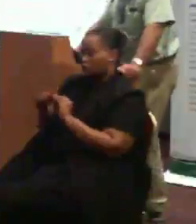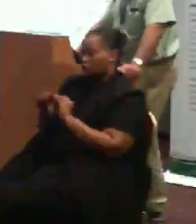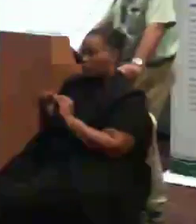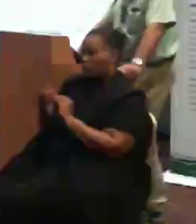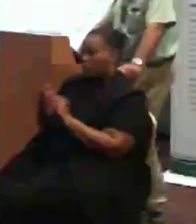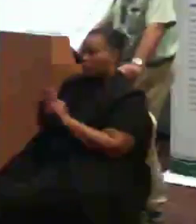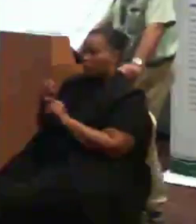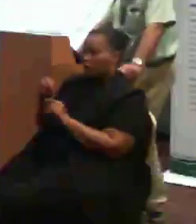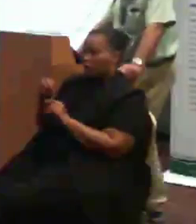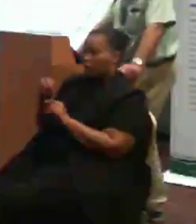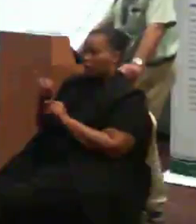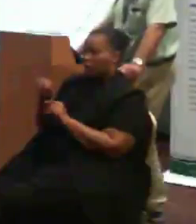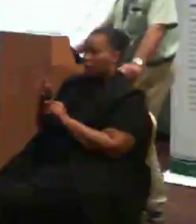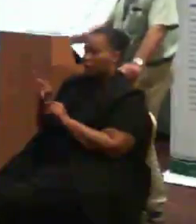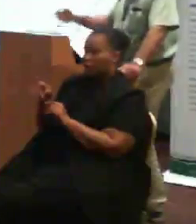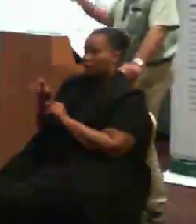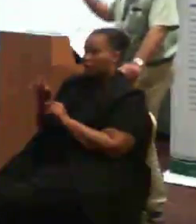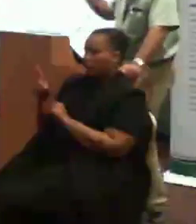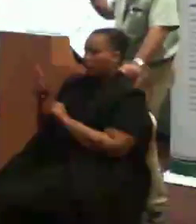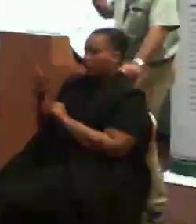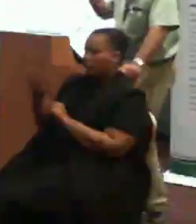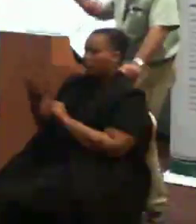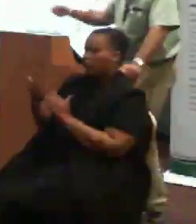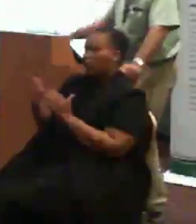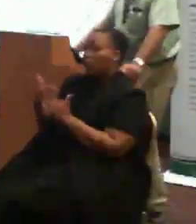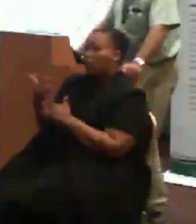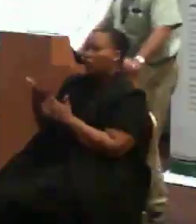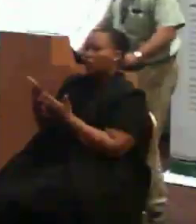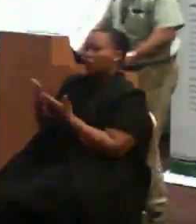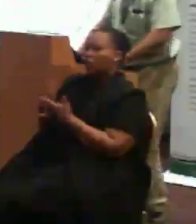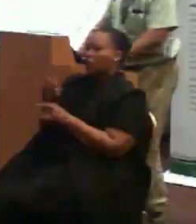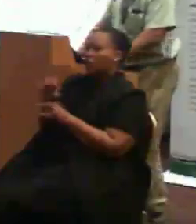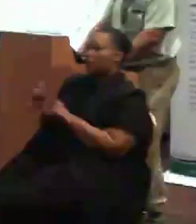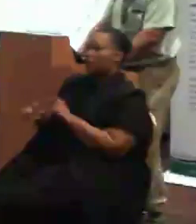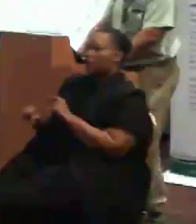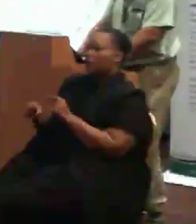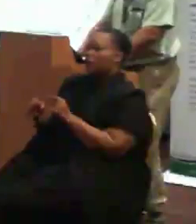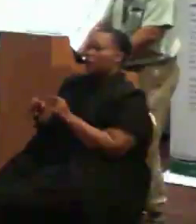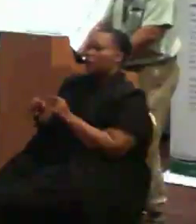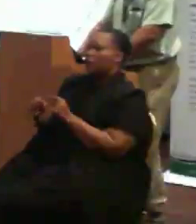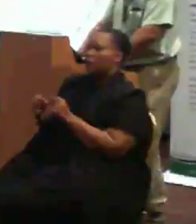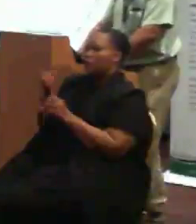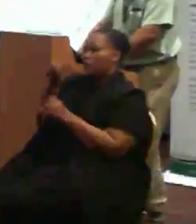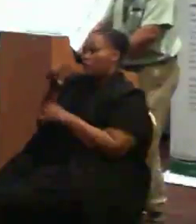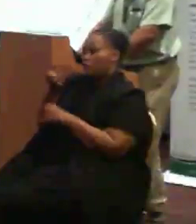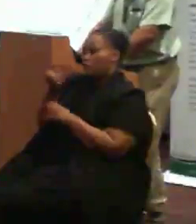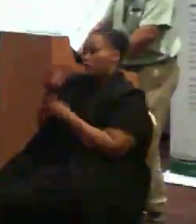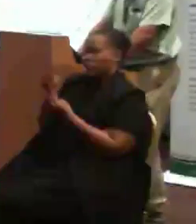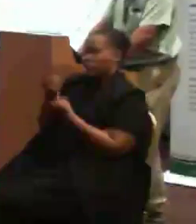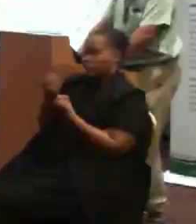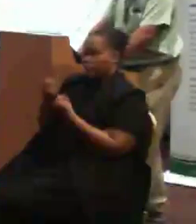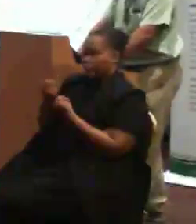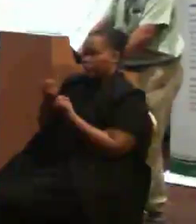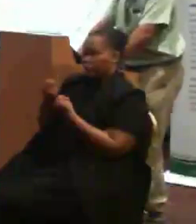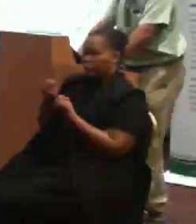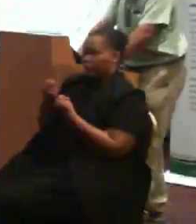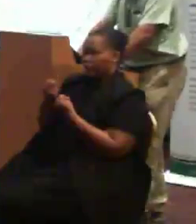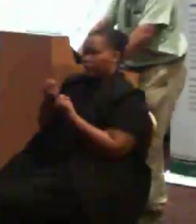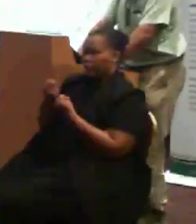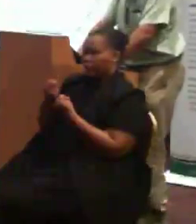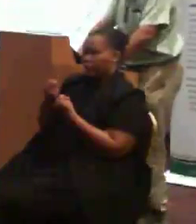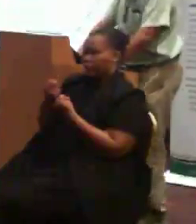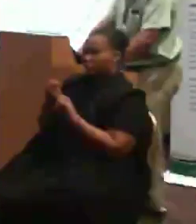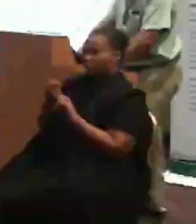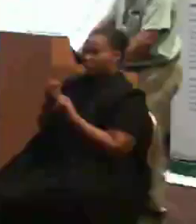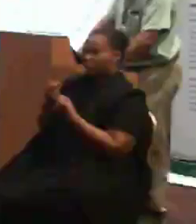MYPD 4 application, you will get a whole new set of data that is more favorable. Sort the coal